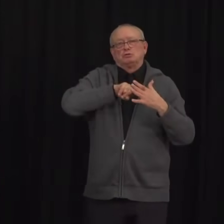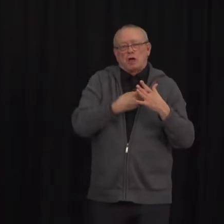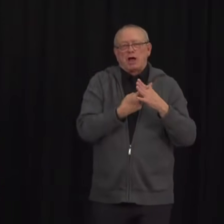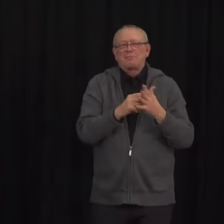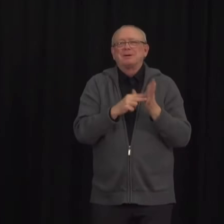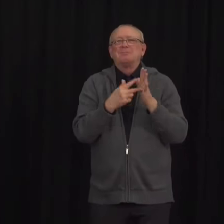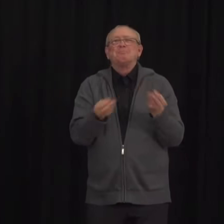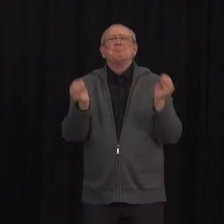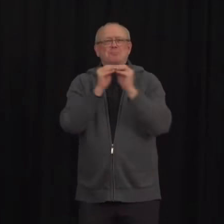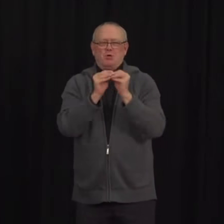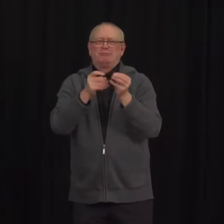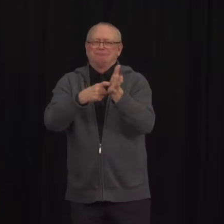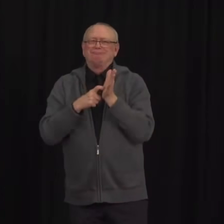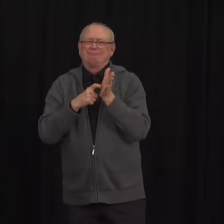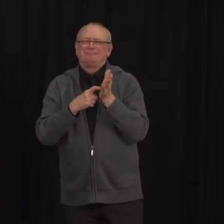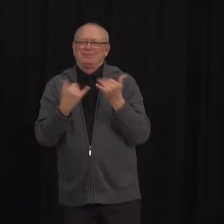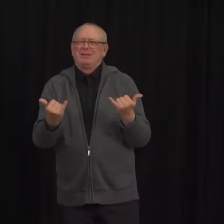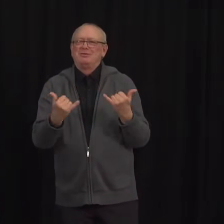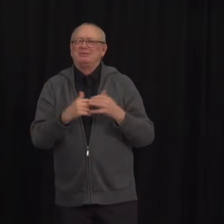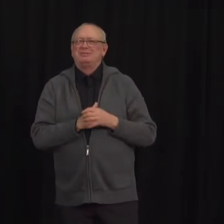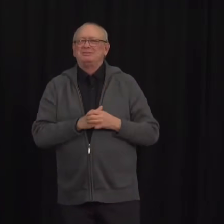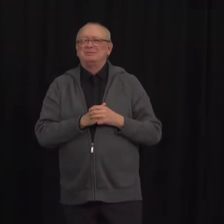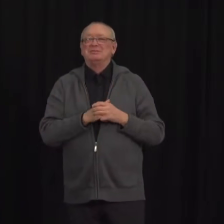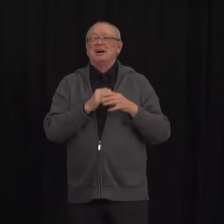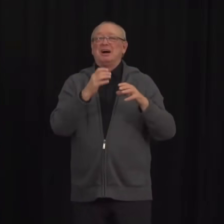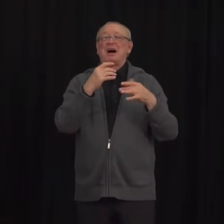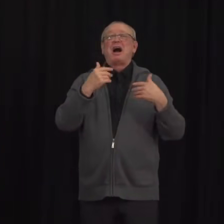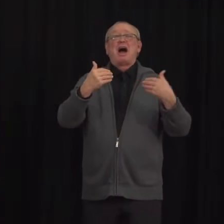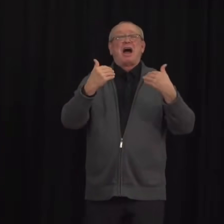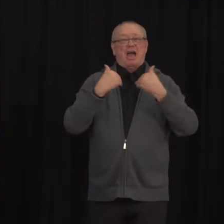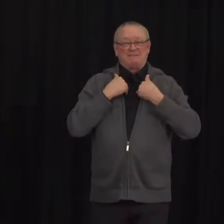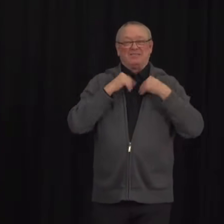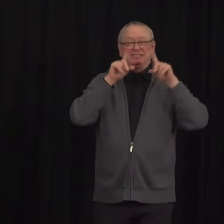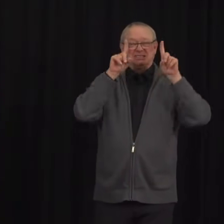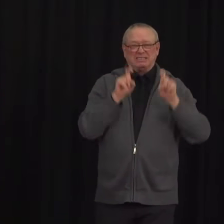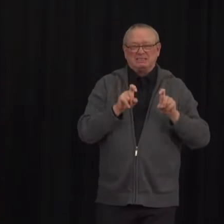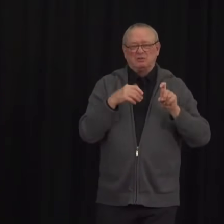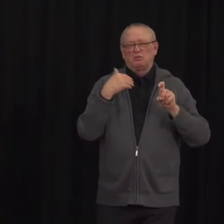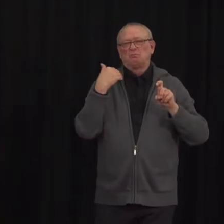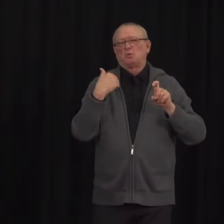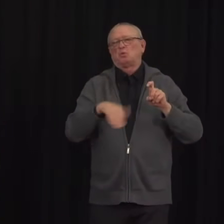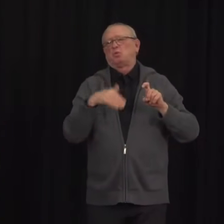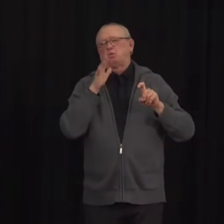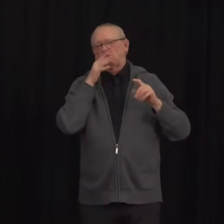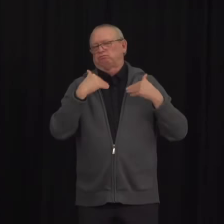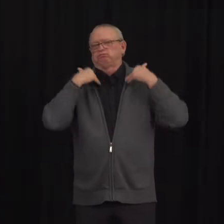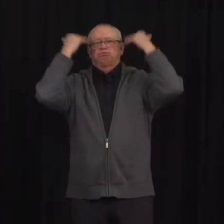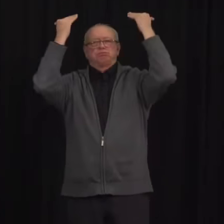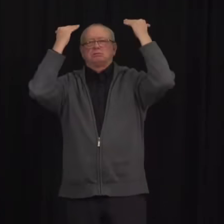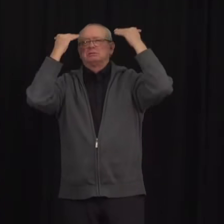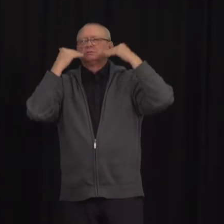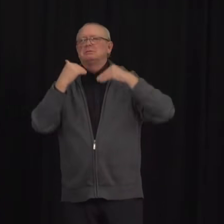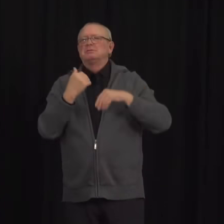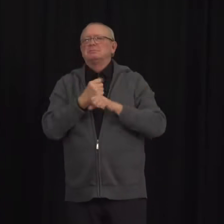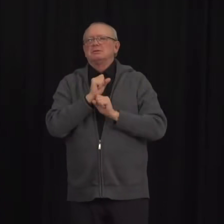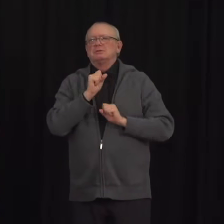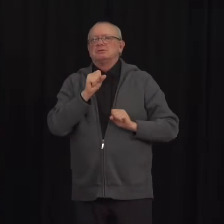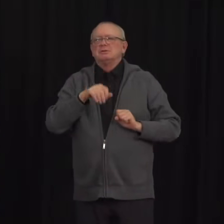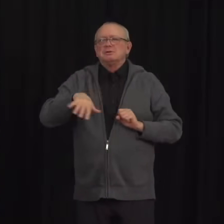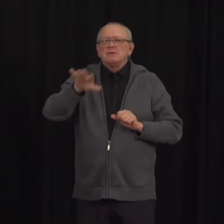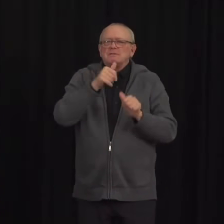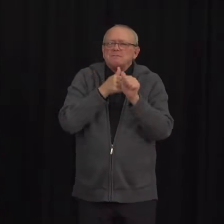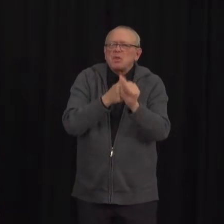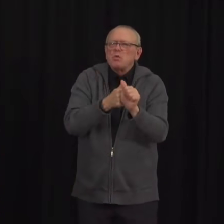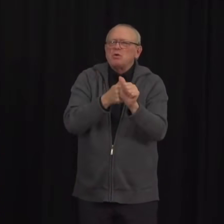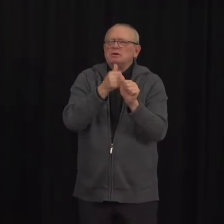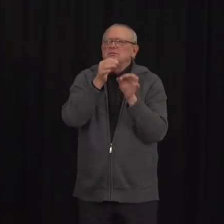understand that getting a positive test result can be overwhelming, but please follow all direction from AHS for sharing your contact